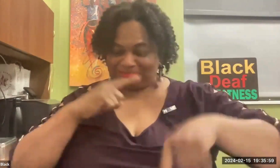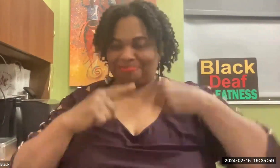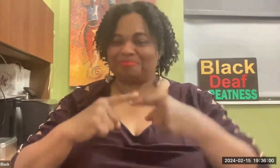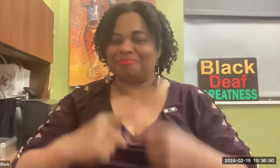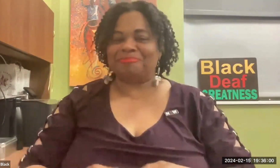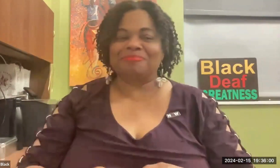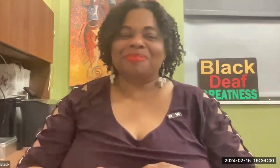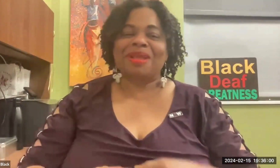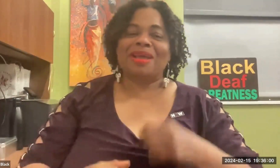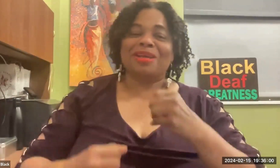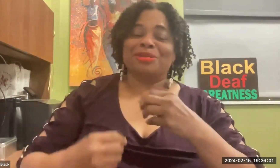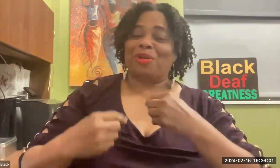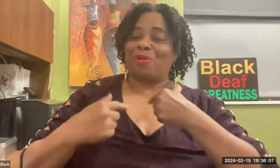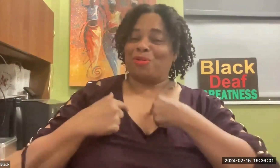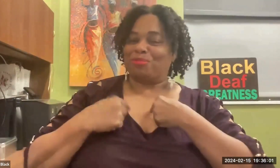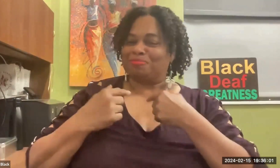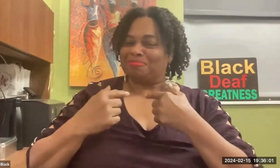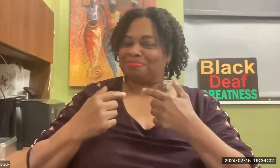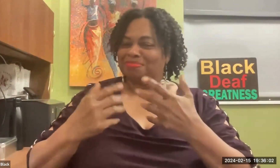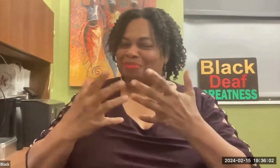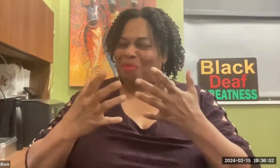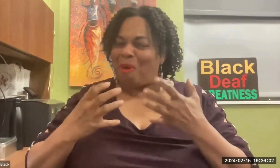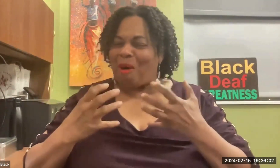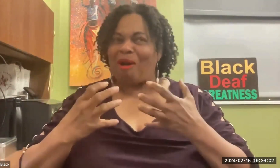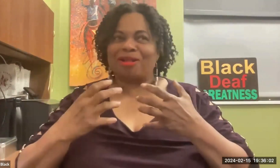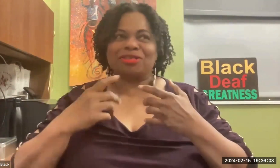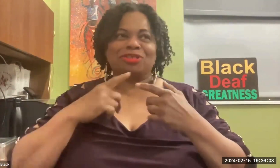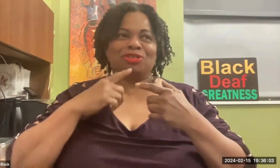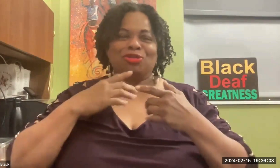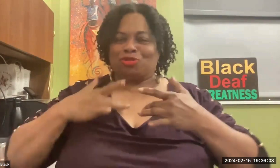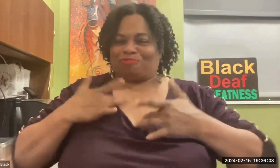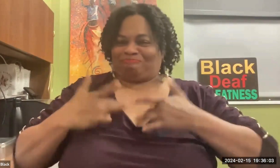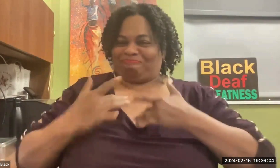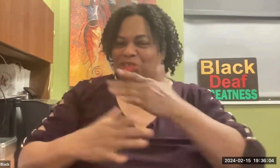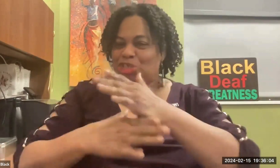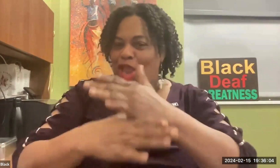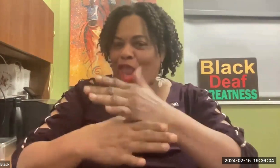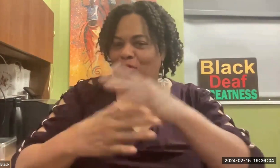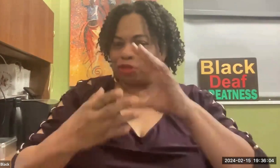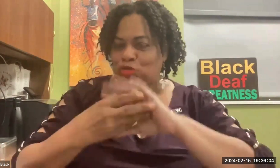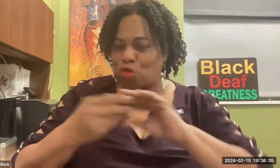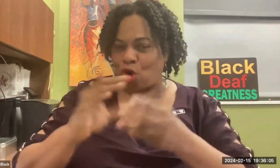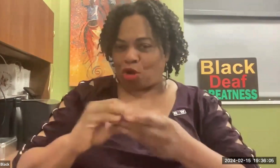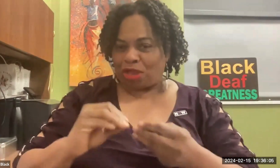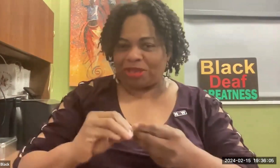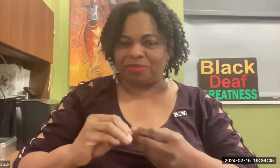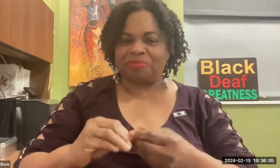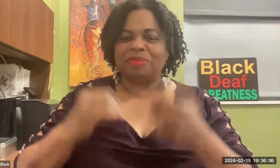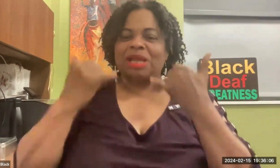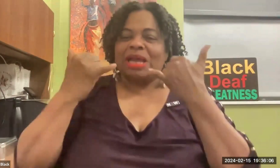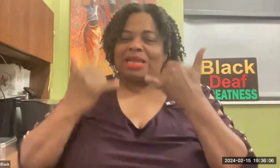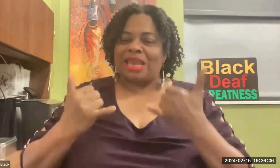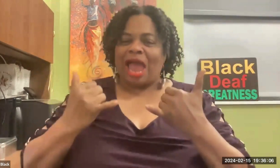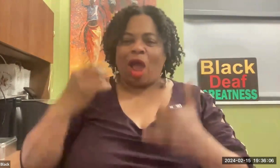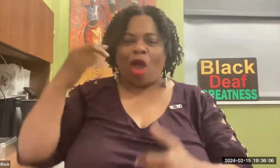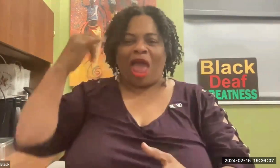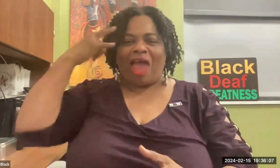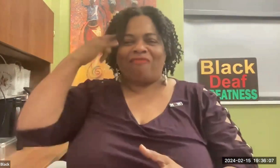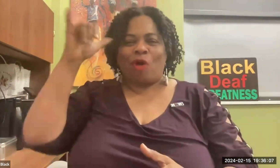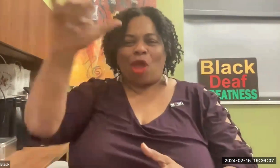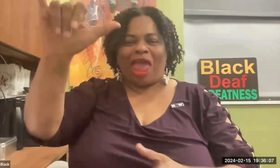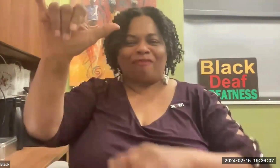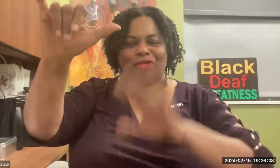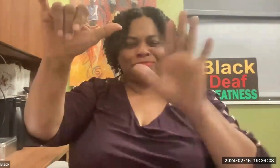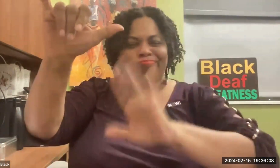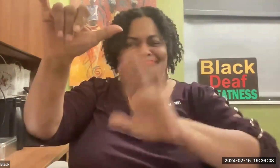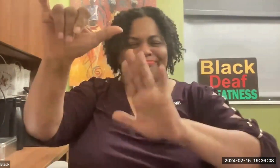And it ends December 31st. Black History Month is a year-round event. So I want to share the